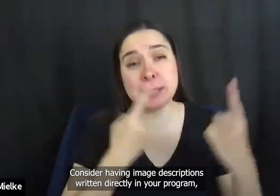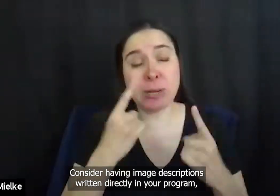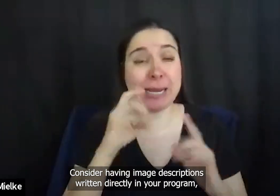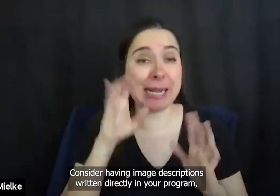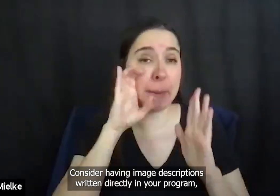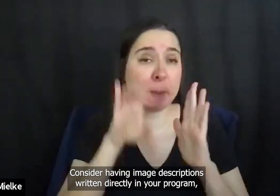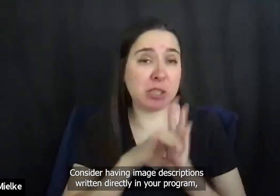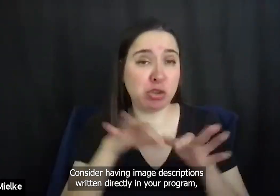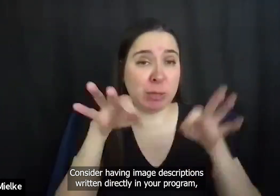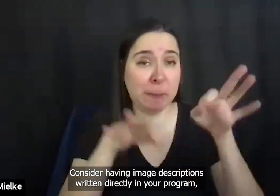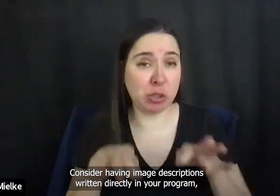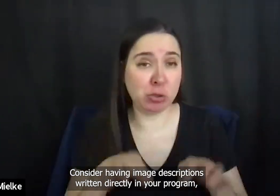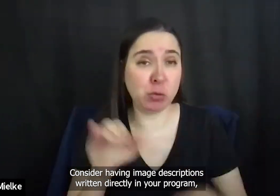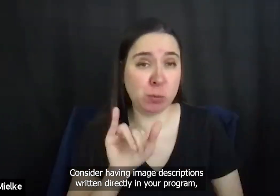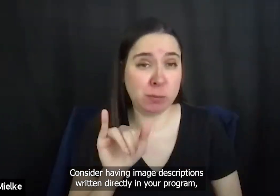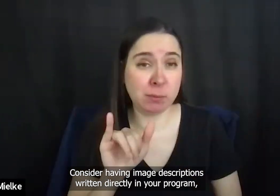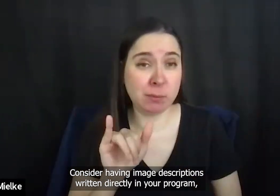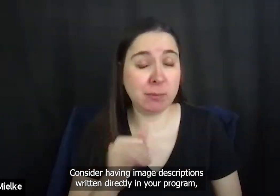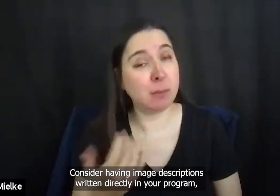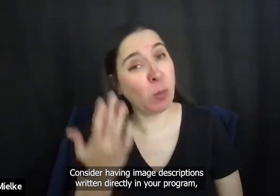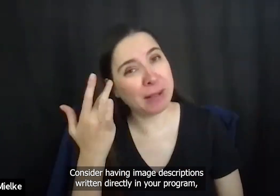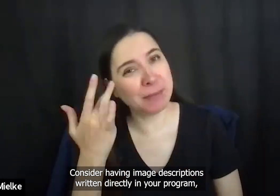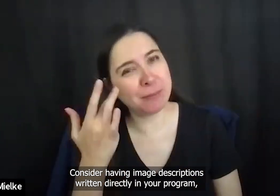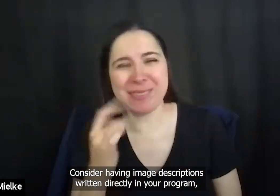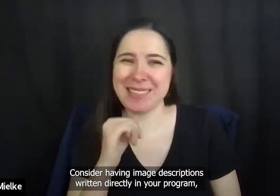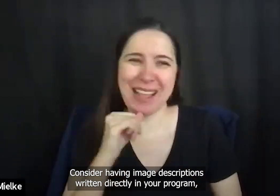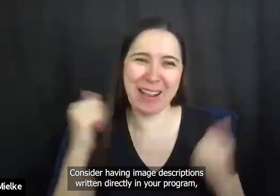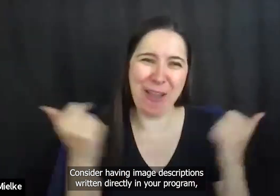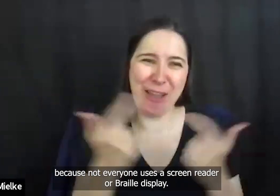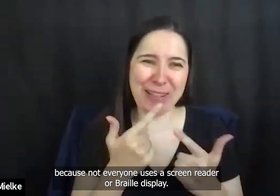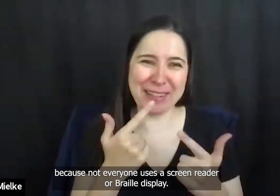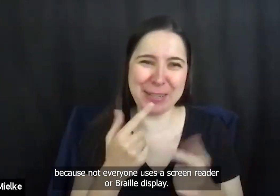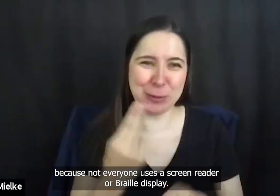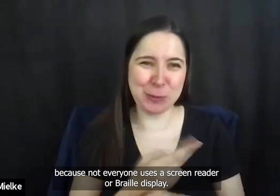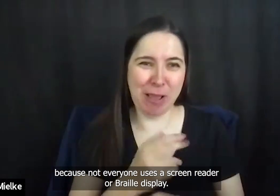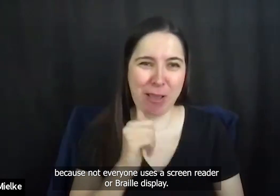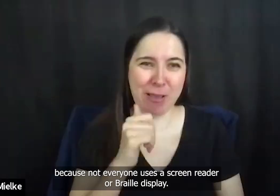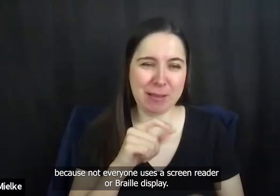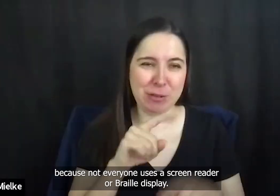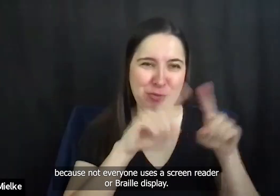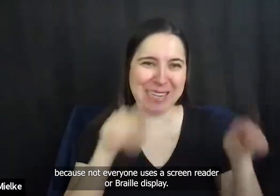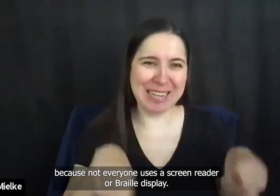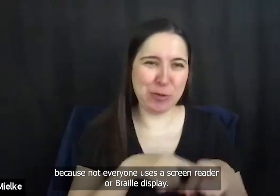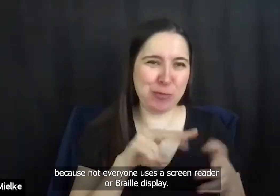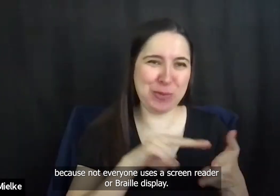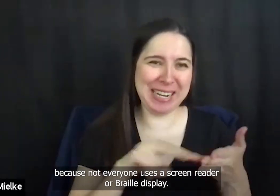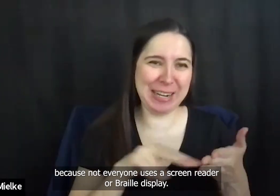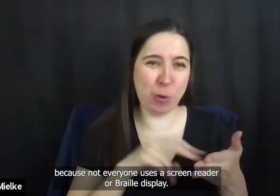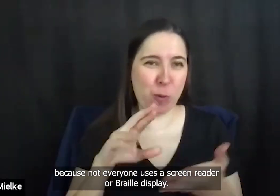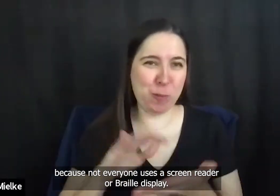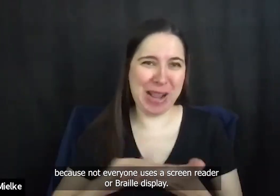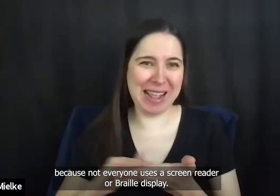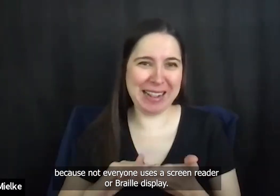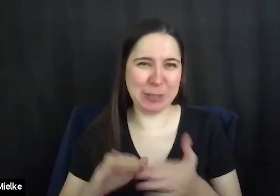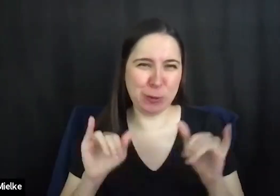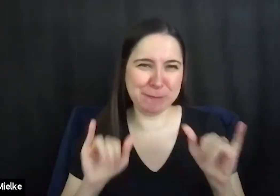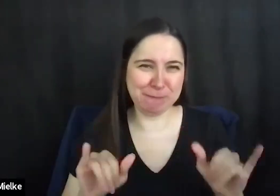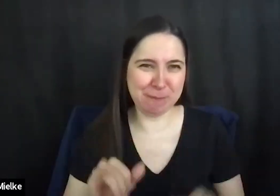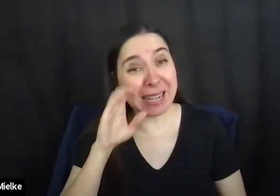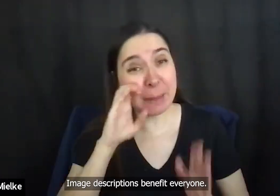Consider having image descriptions written directly in your program because not everyone uses a screen reader or a braille display.